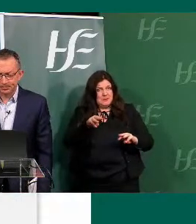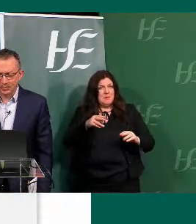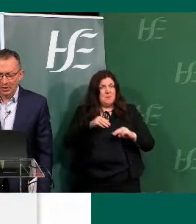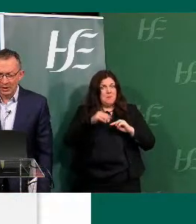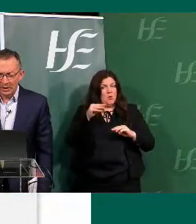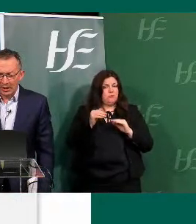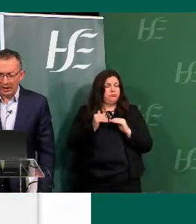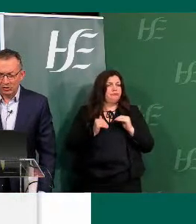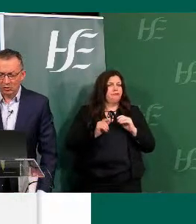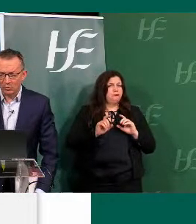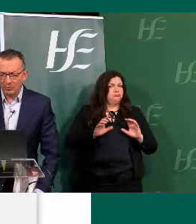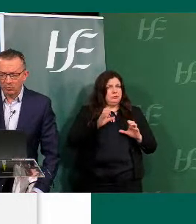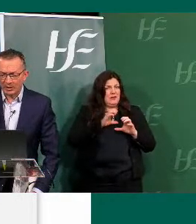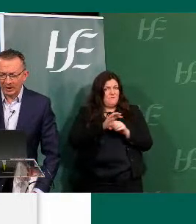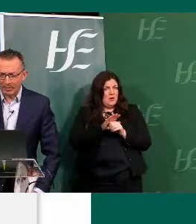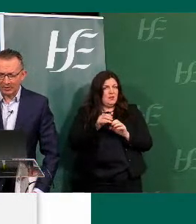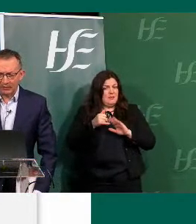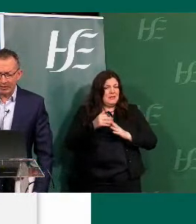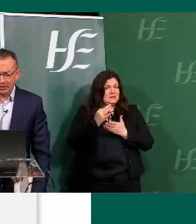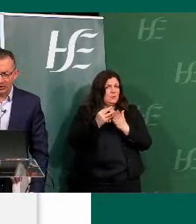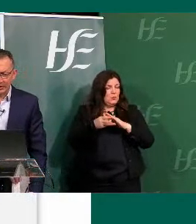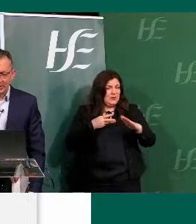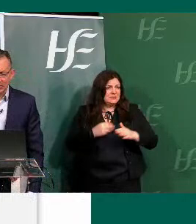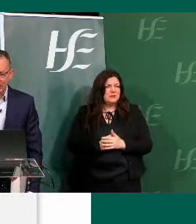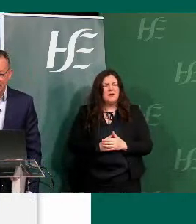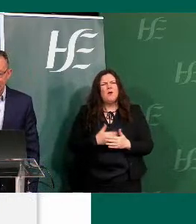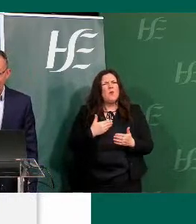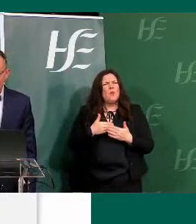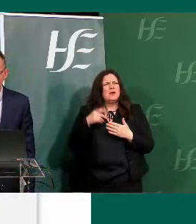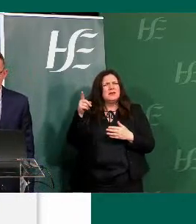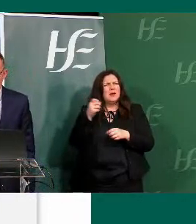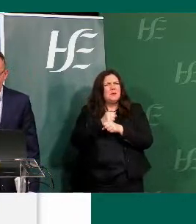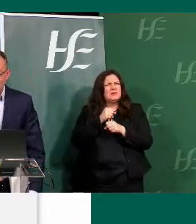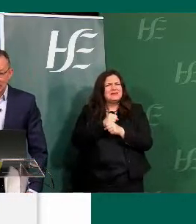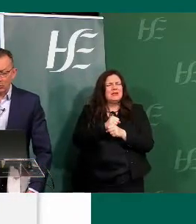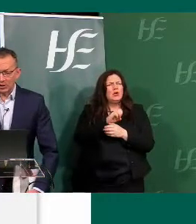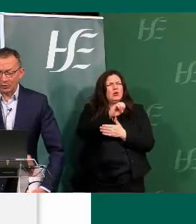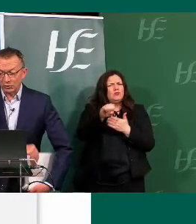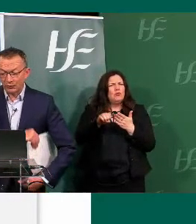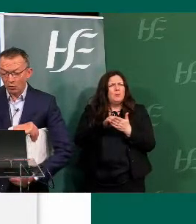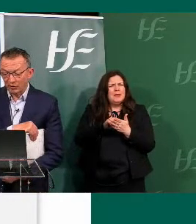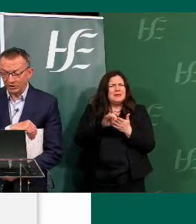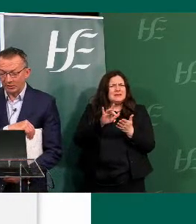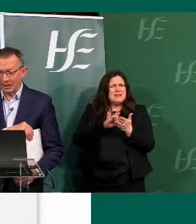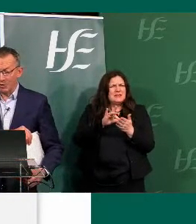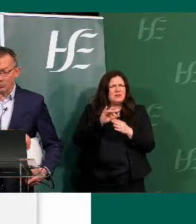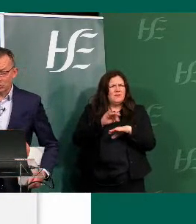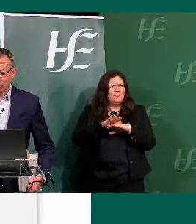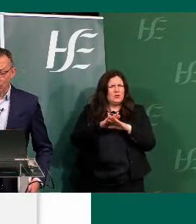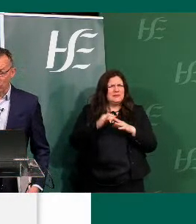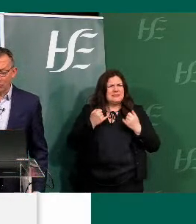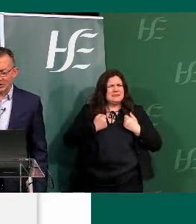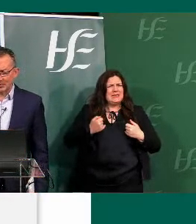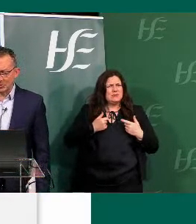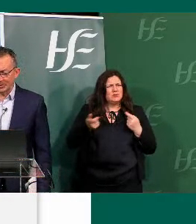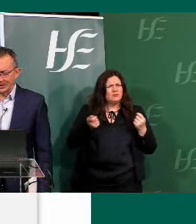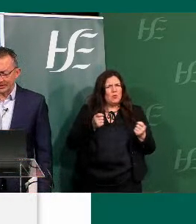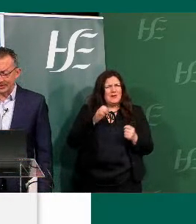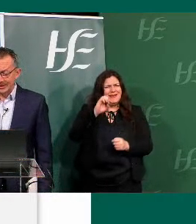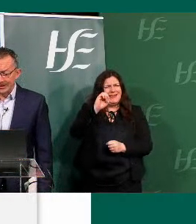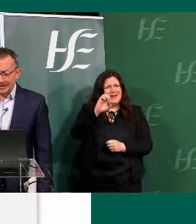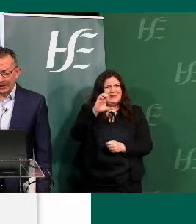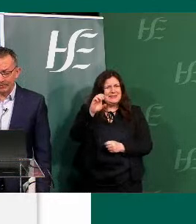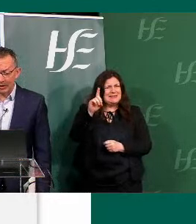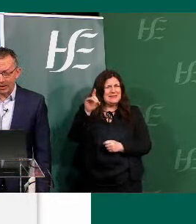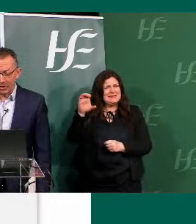weeks. So what about the variant? The ECDC is looked at those 4 criteria. How much more transmissible is